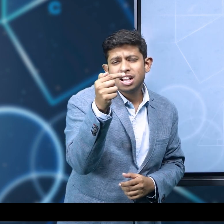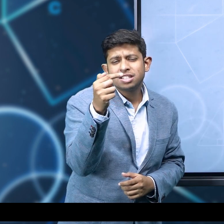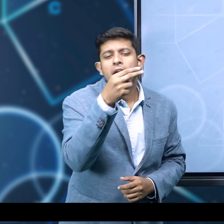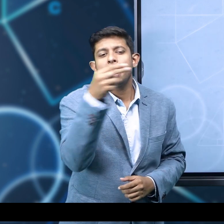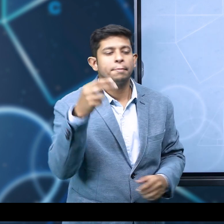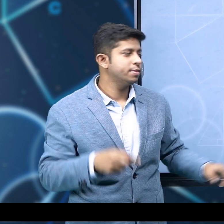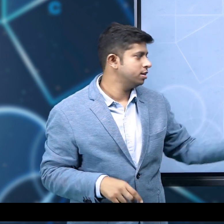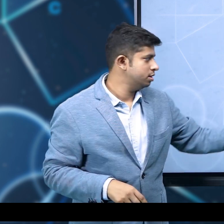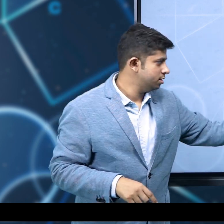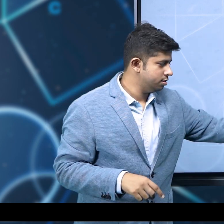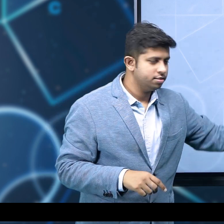subtraction,